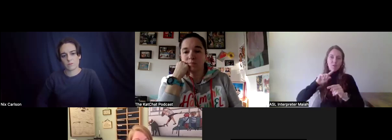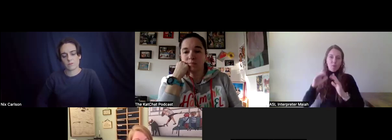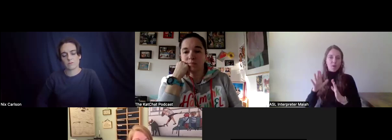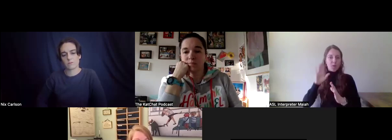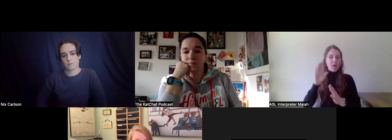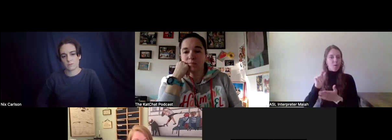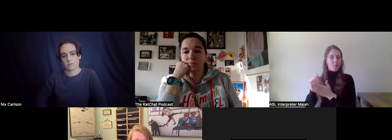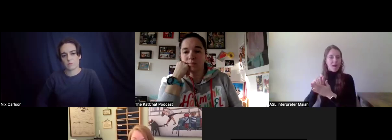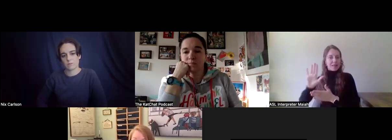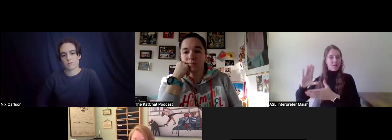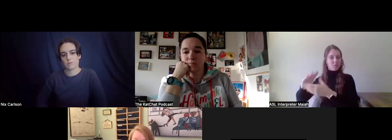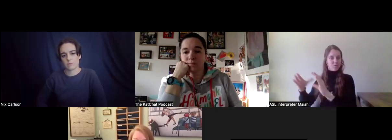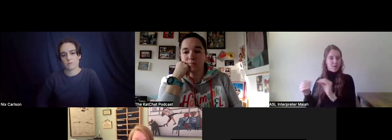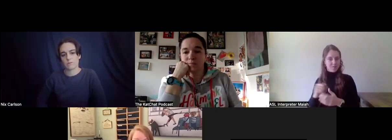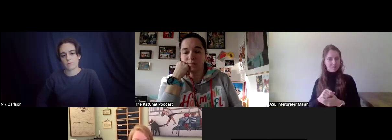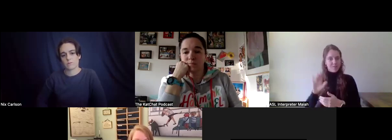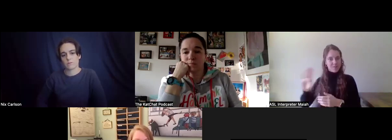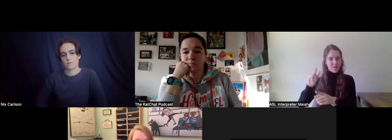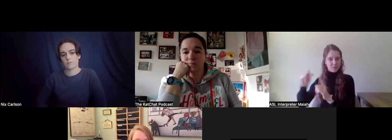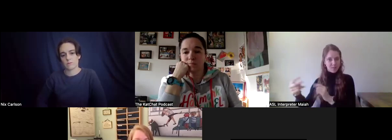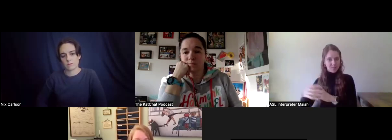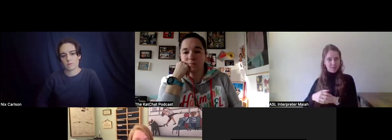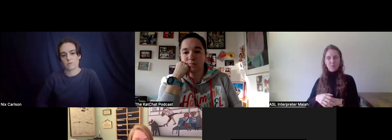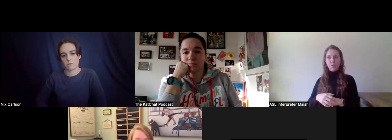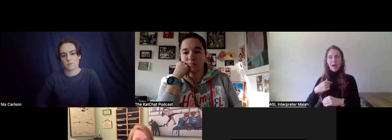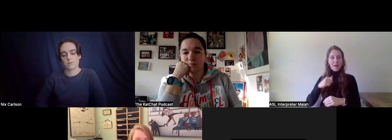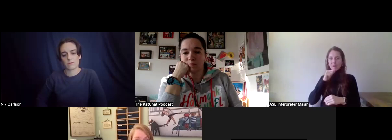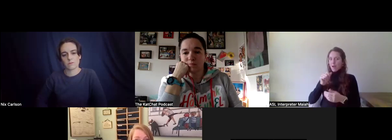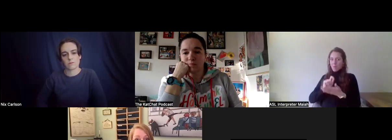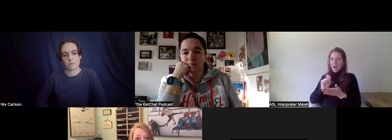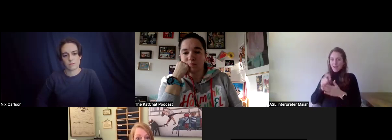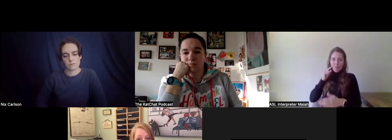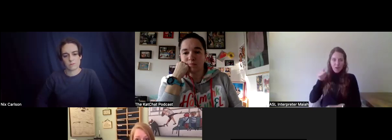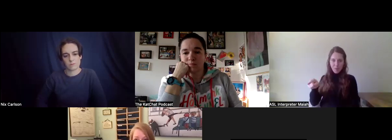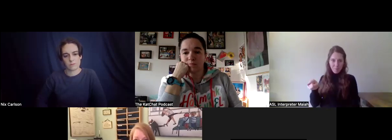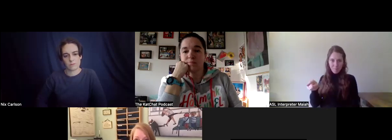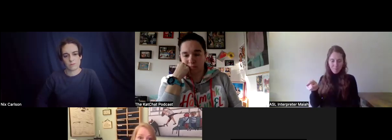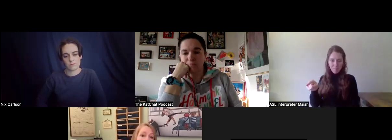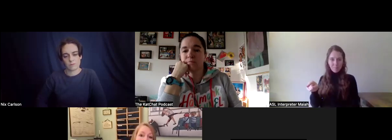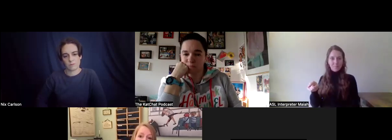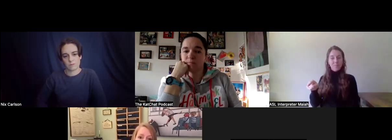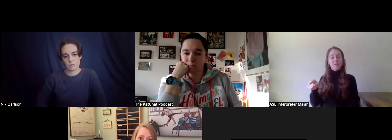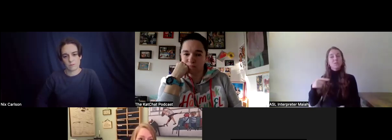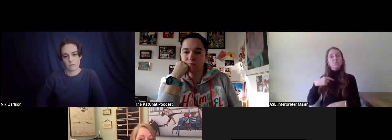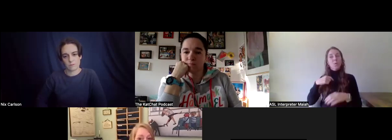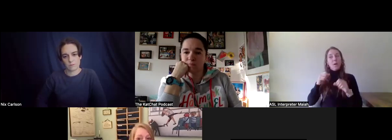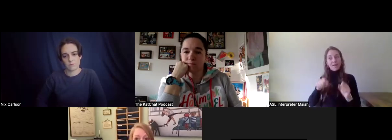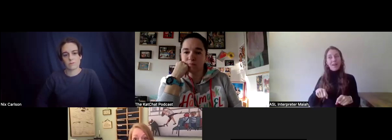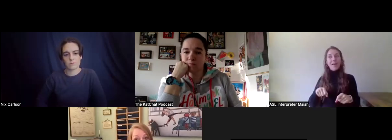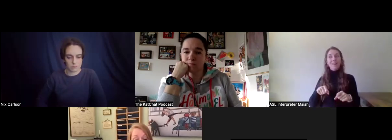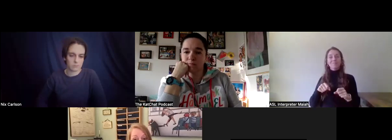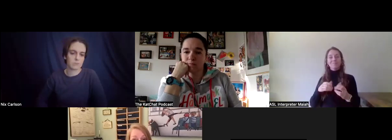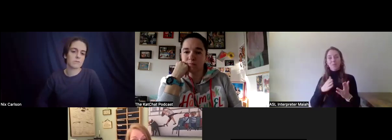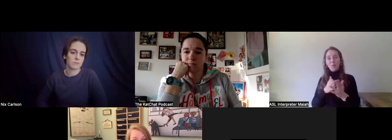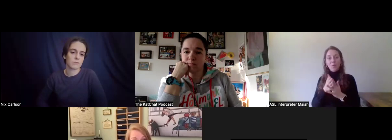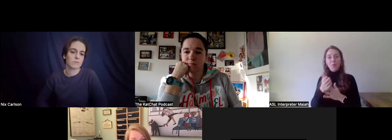it, right? If we're not sitting down there writing the story for them. So we can go through a message and it